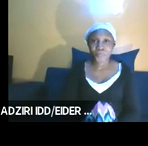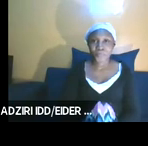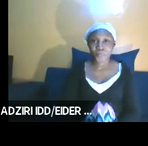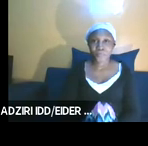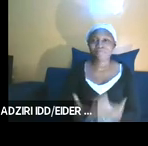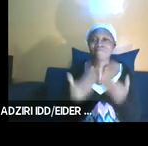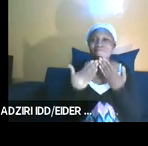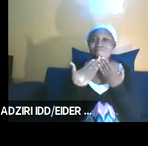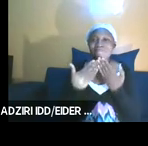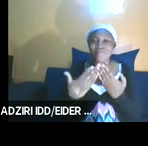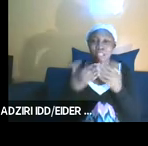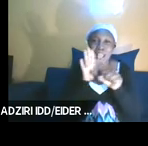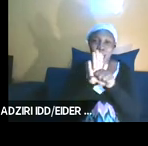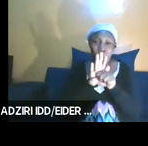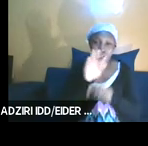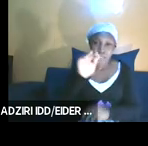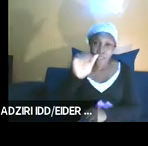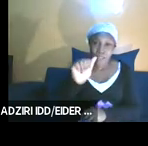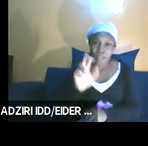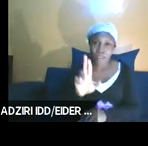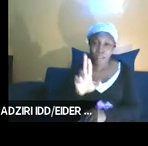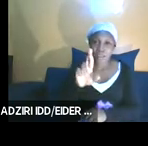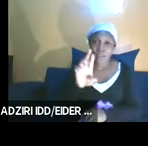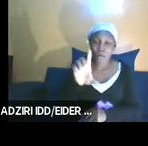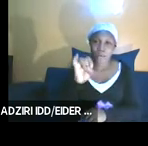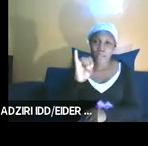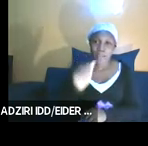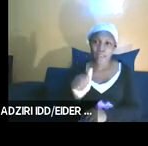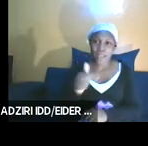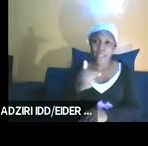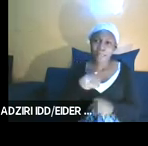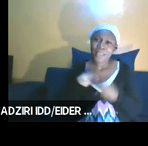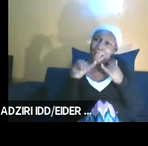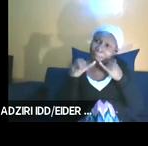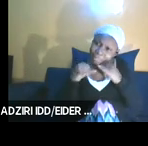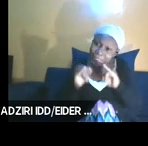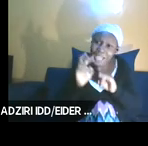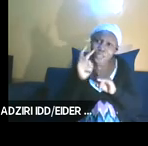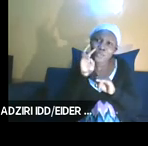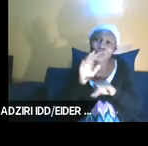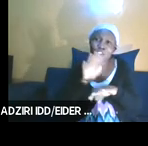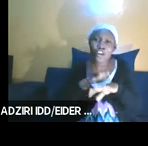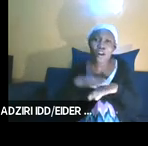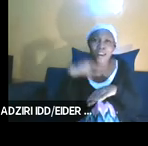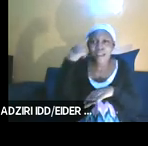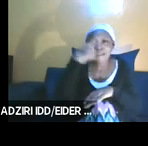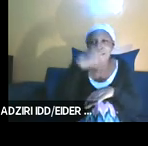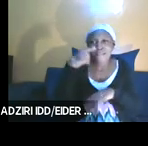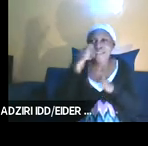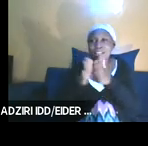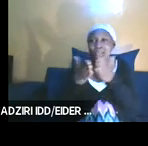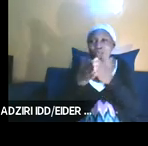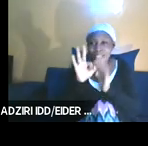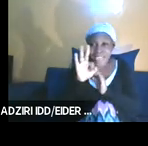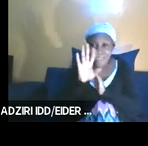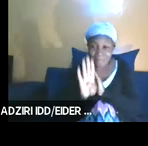Aurelia. Technical update. I am still trying to figure out the Facebook Live, but hopefully we will do it as